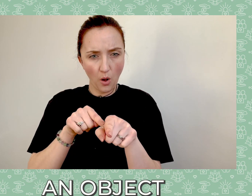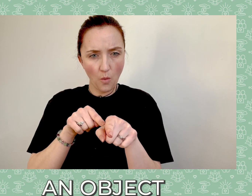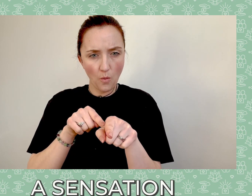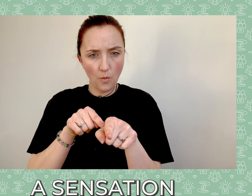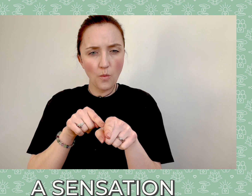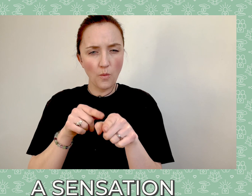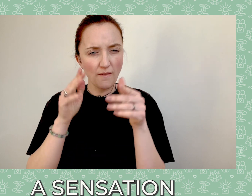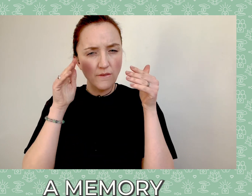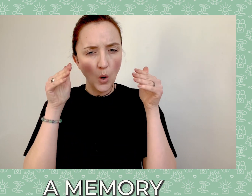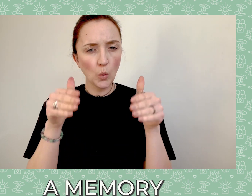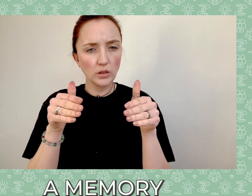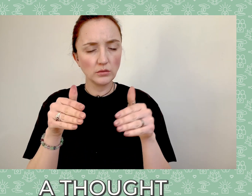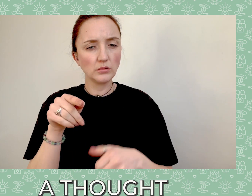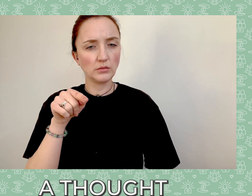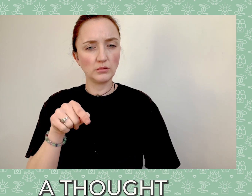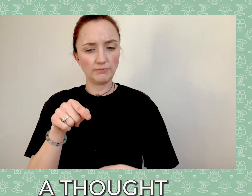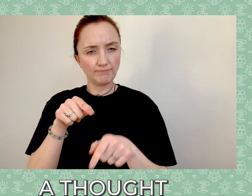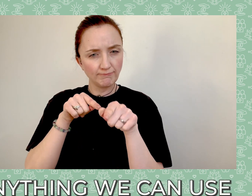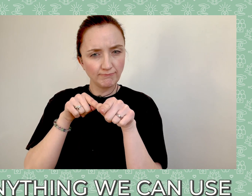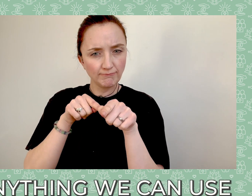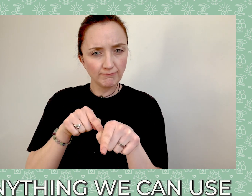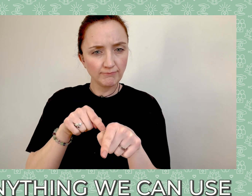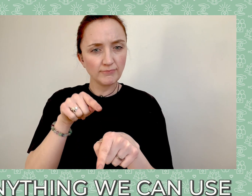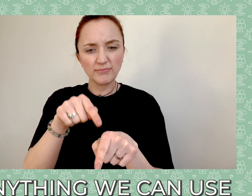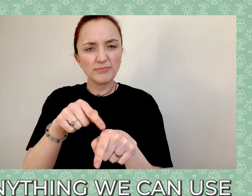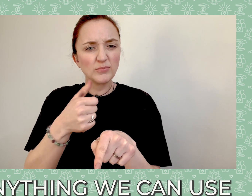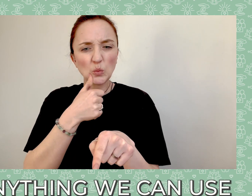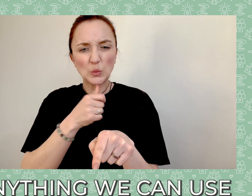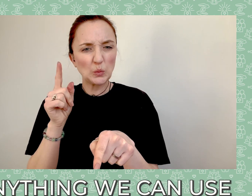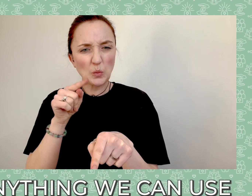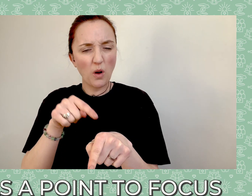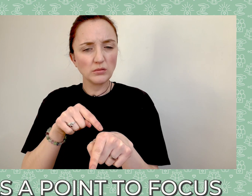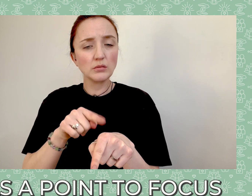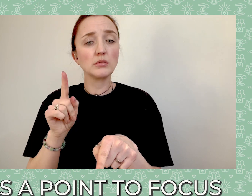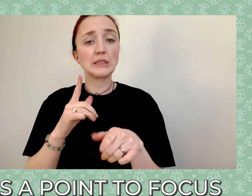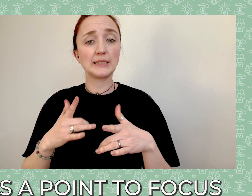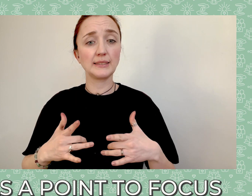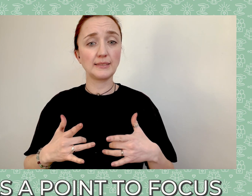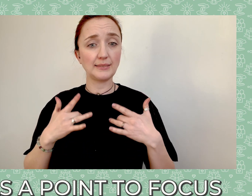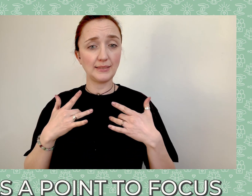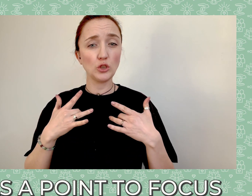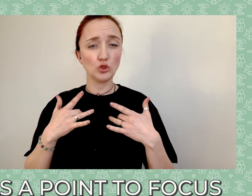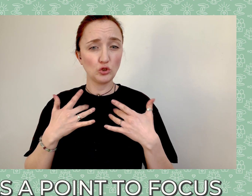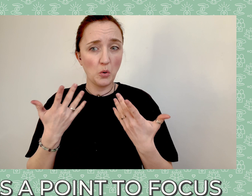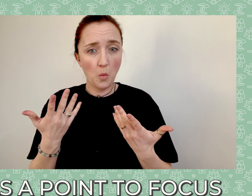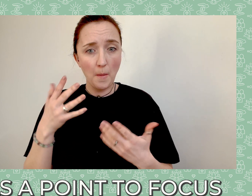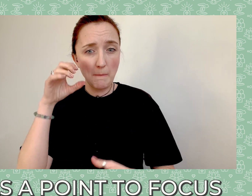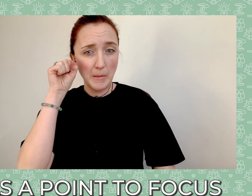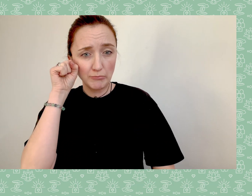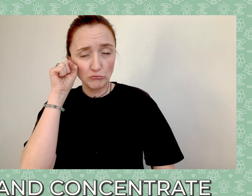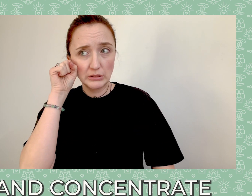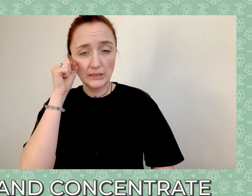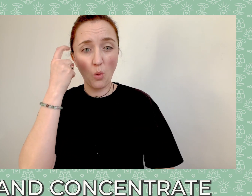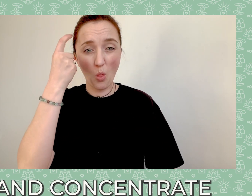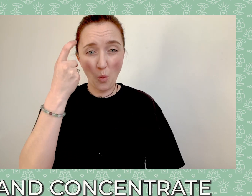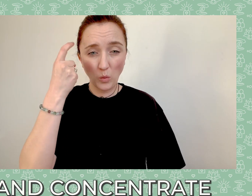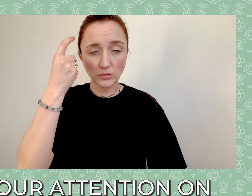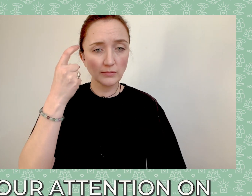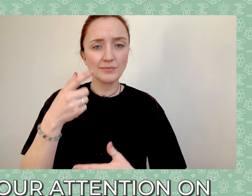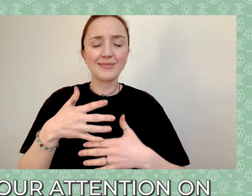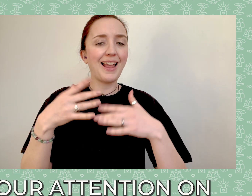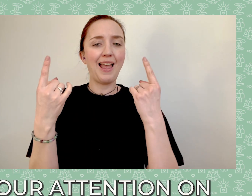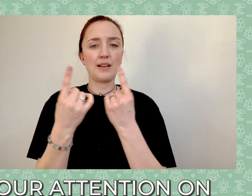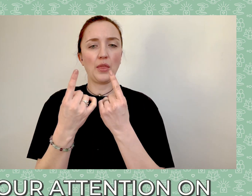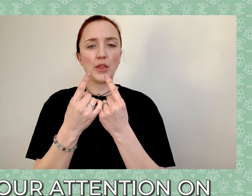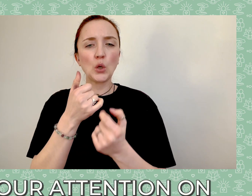object, a sensation, a memory, a thought, anything we can use as a point to focus and concentrate